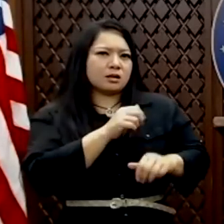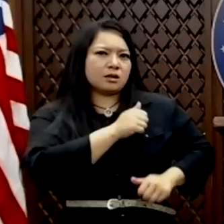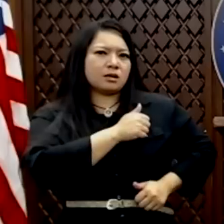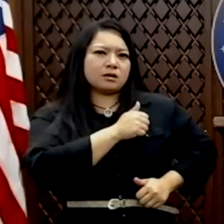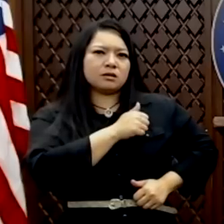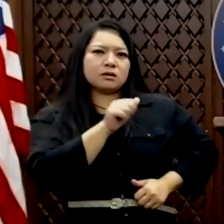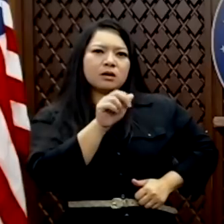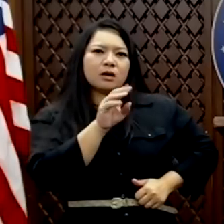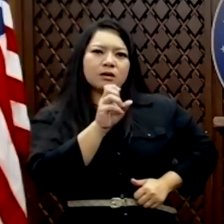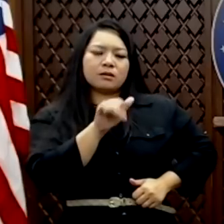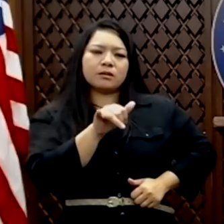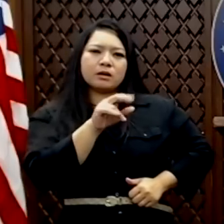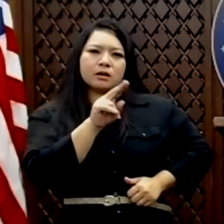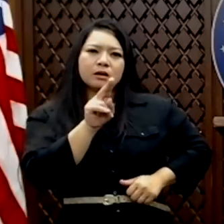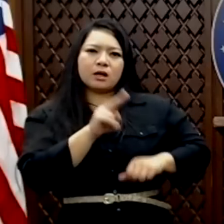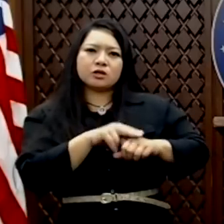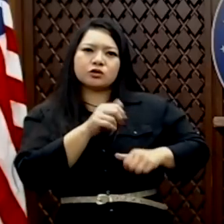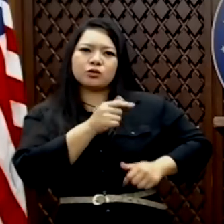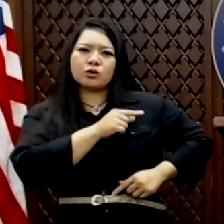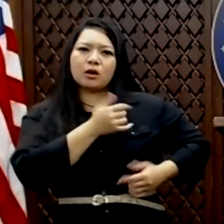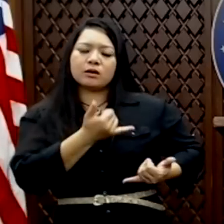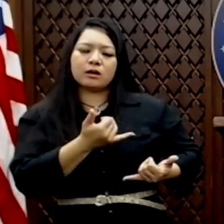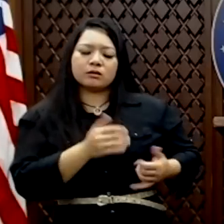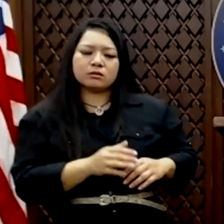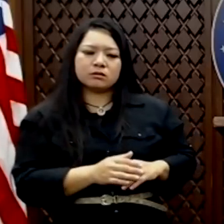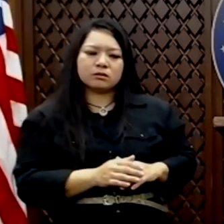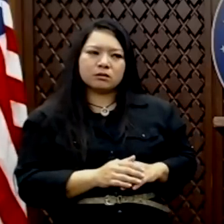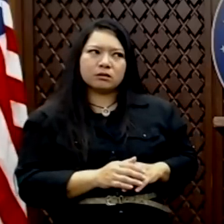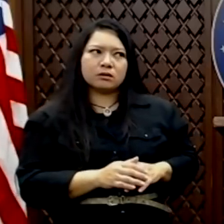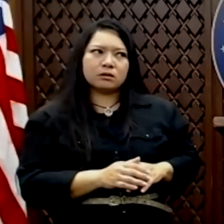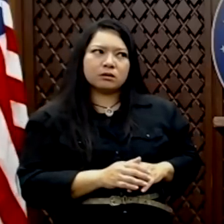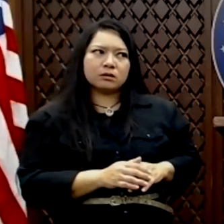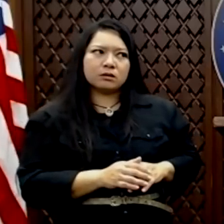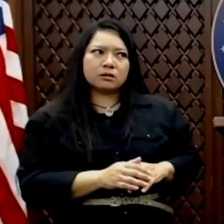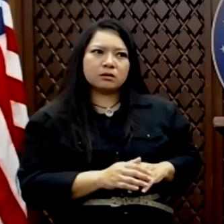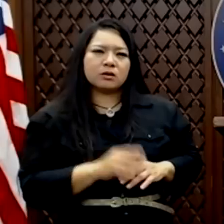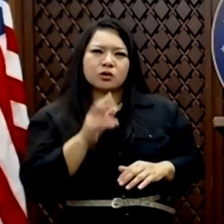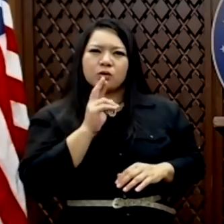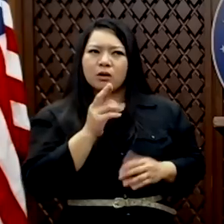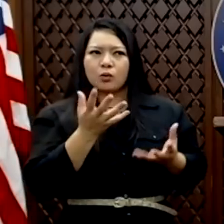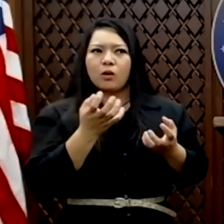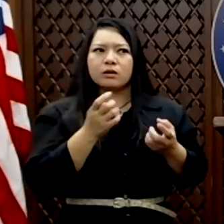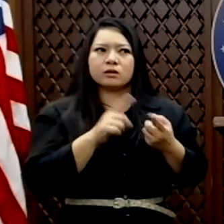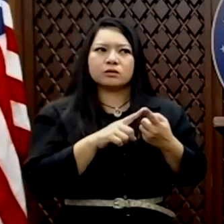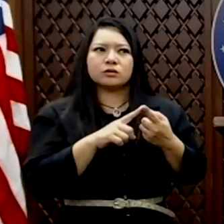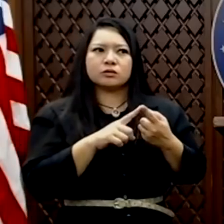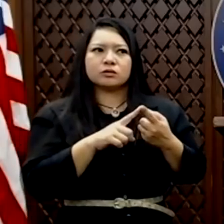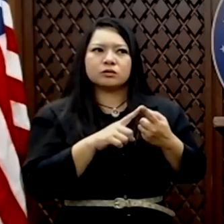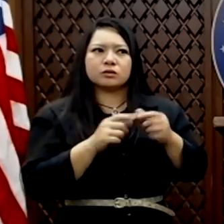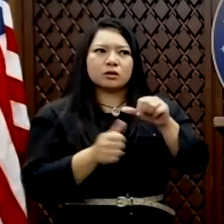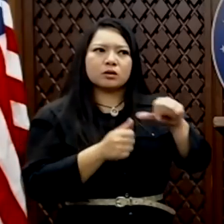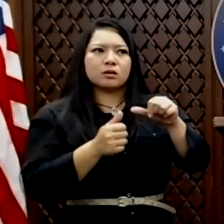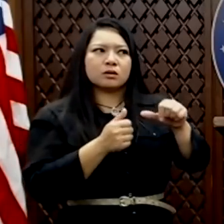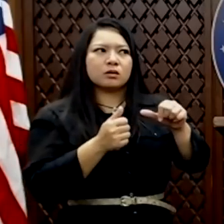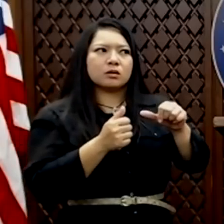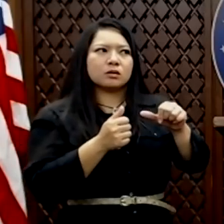suggest that if you engage the National Guard, you are wanting to engage them into a